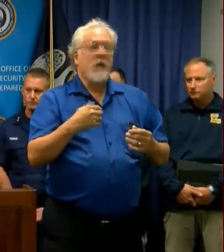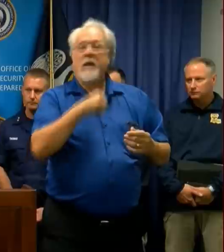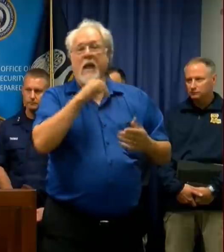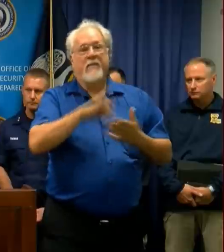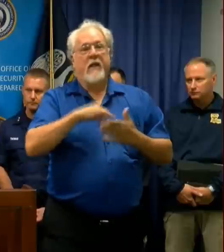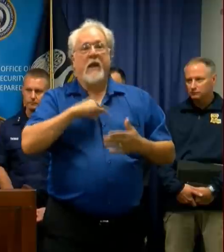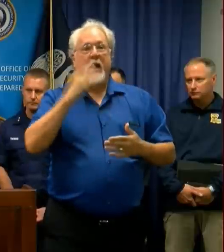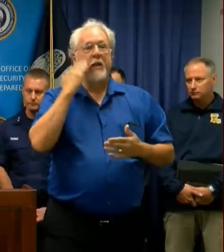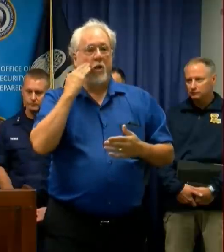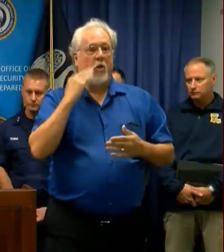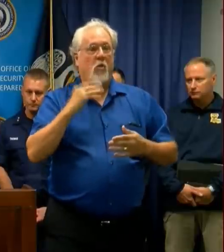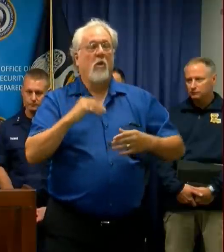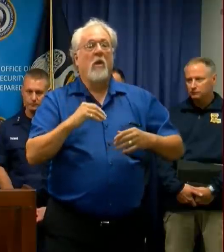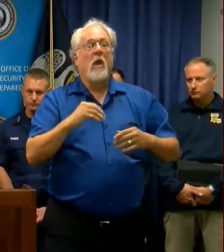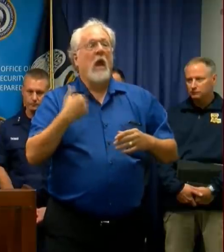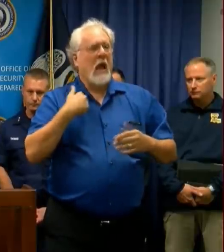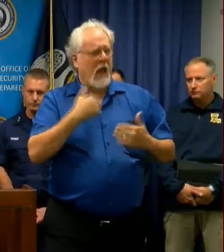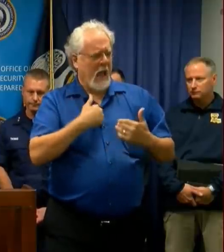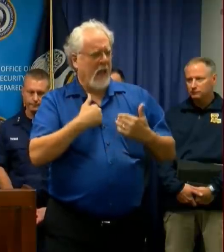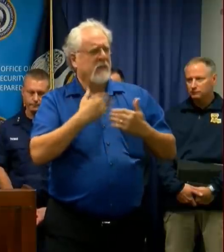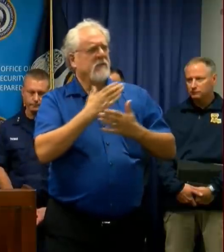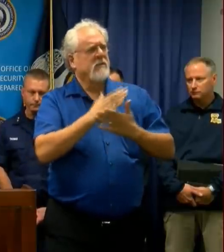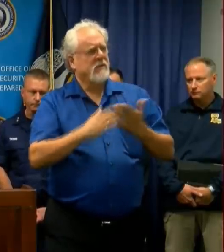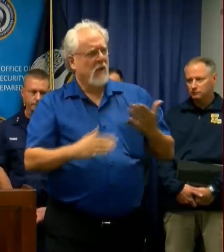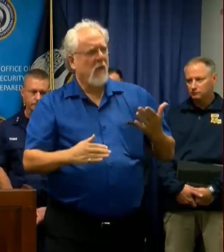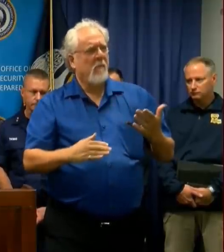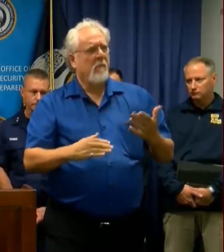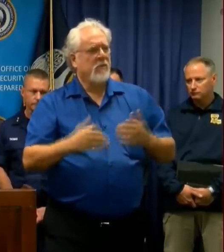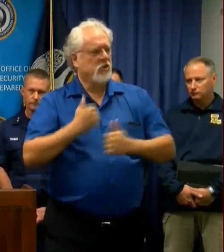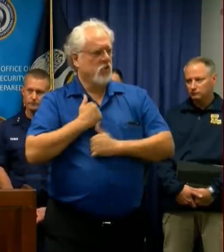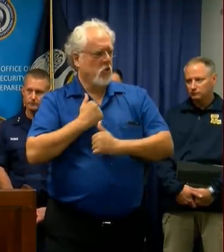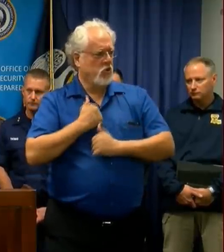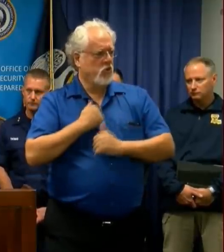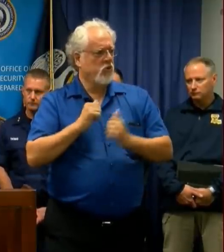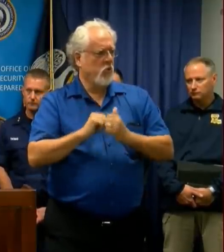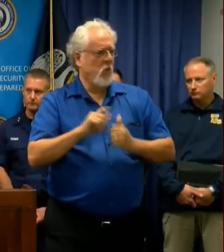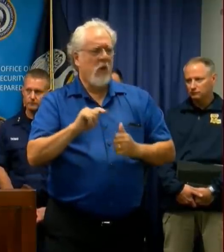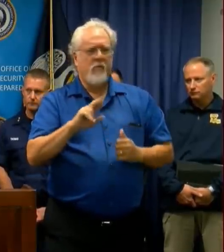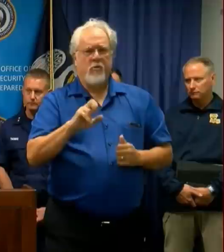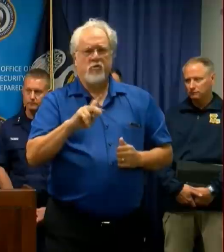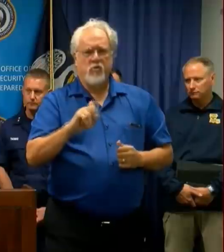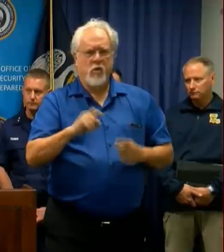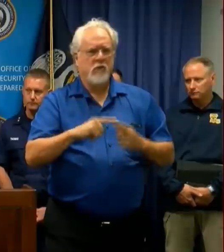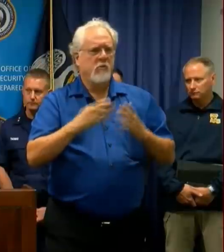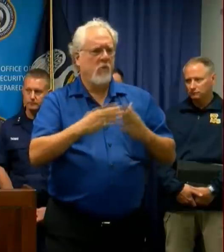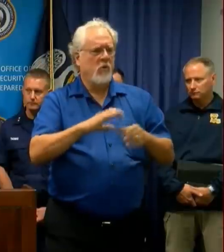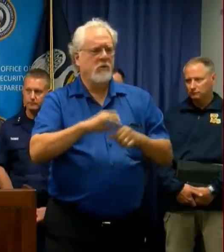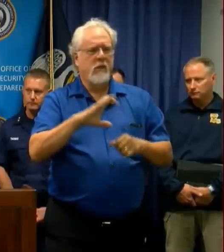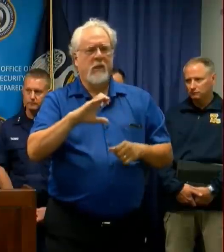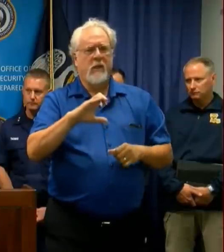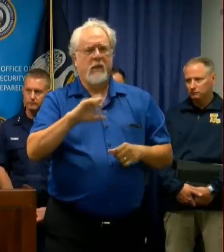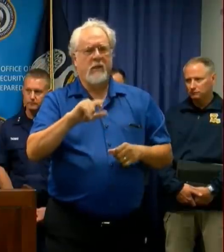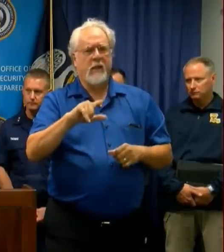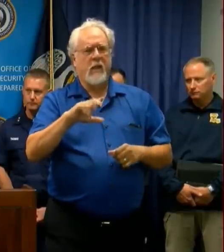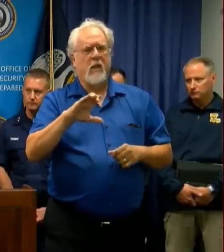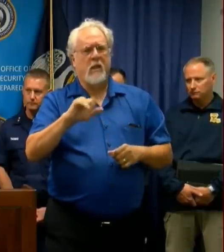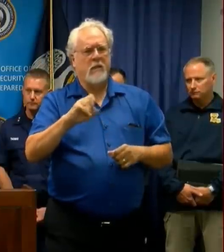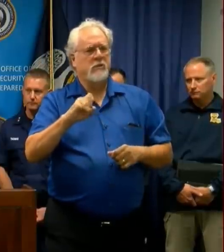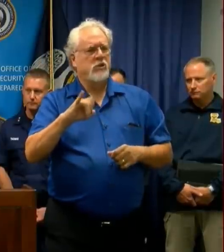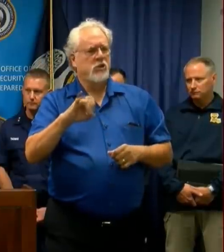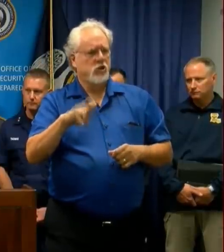Not that I'm aware of at this point. I know we had some soldiers with trucks and boats in Calcasieu that were waiting